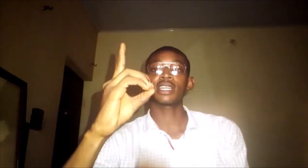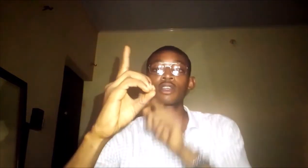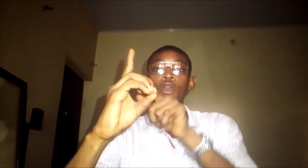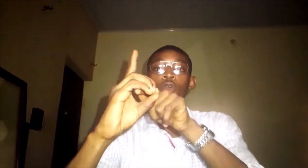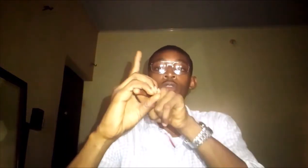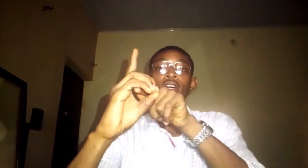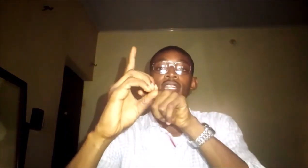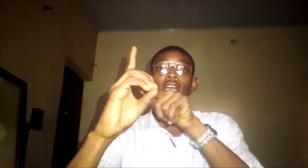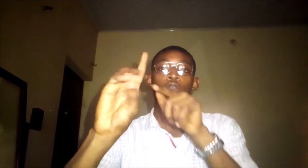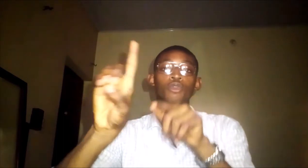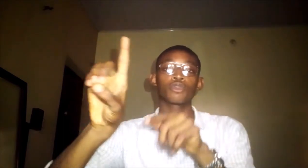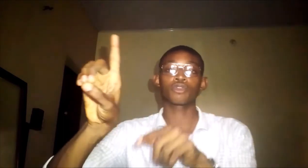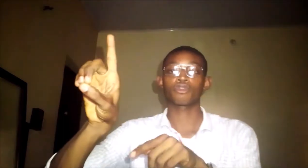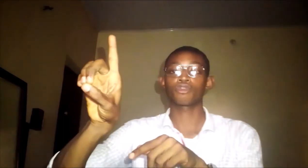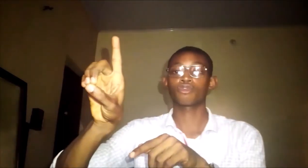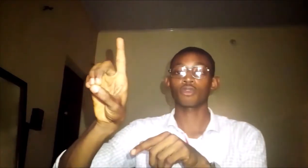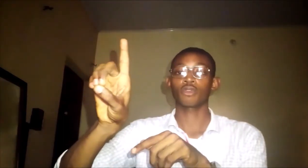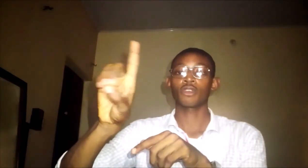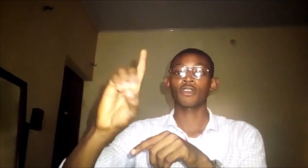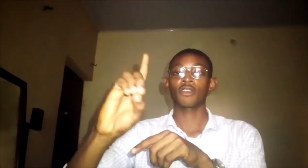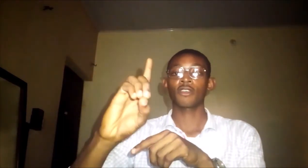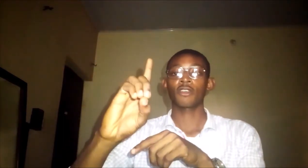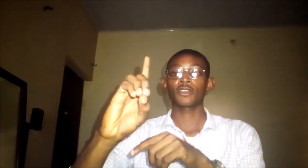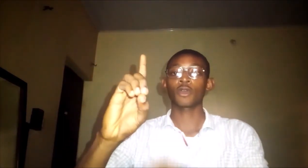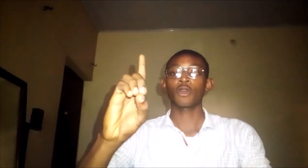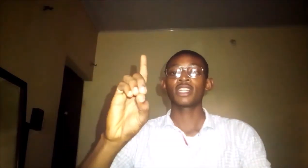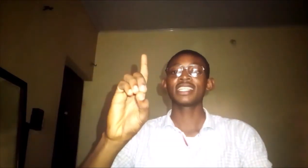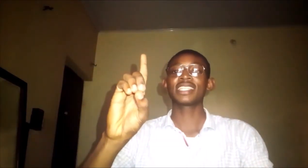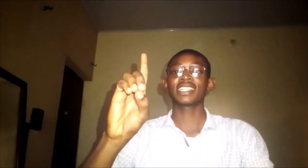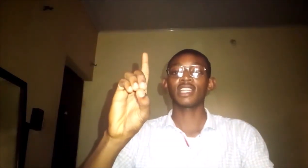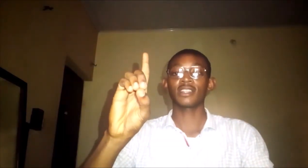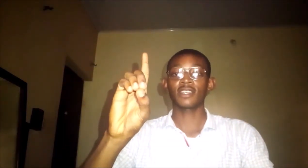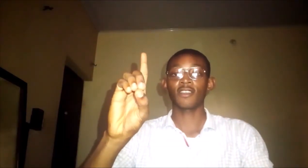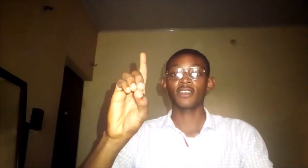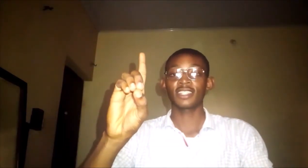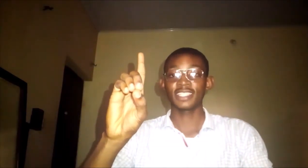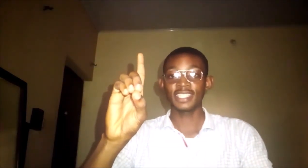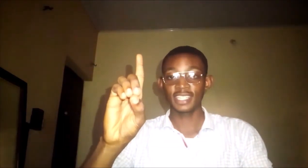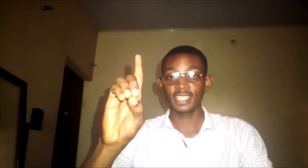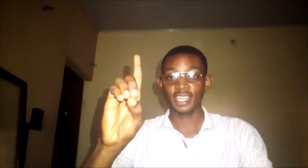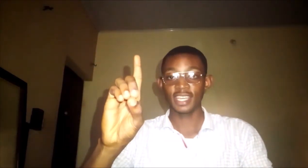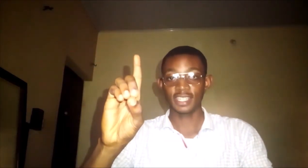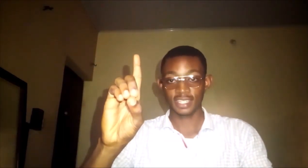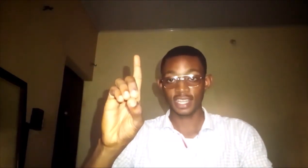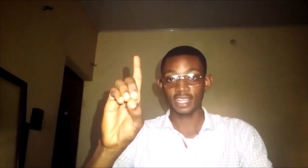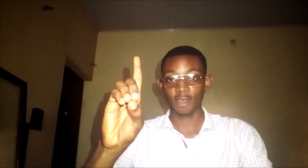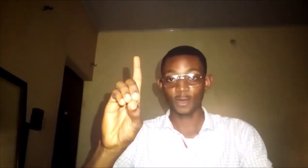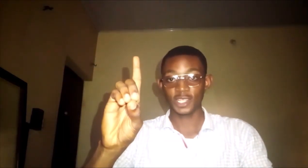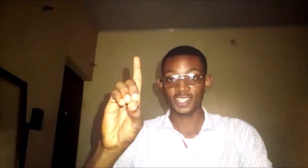a hole that goes through. So this is the letter D in sign language.